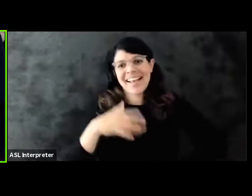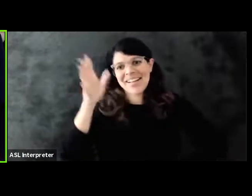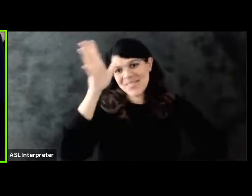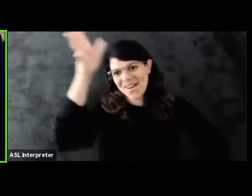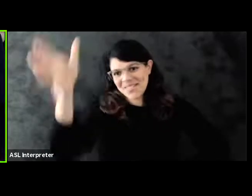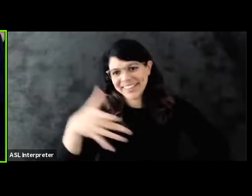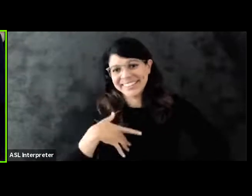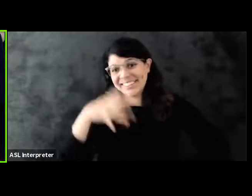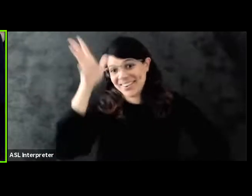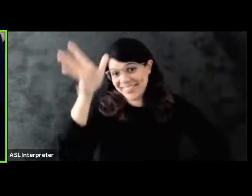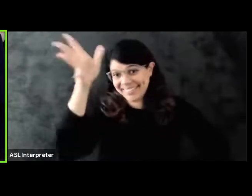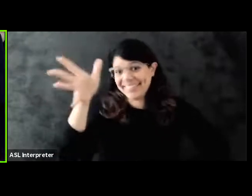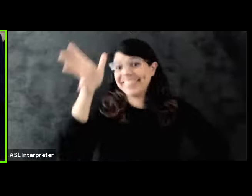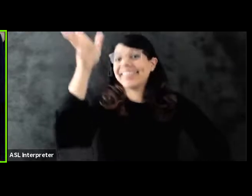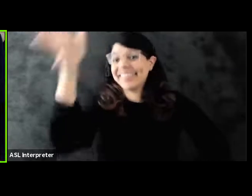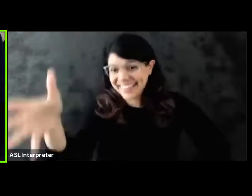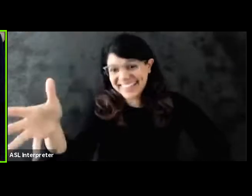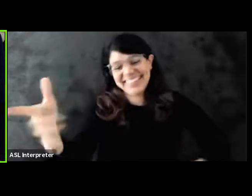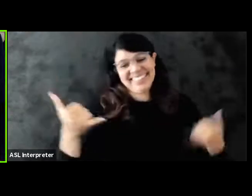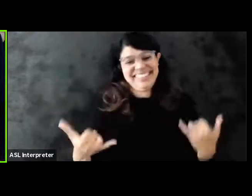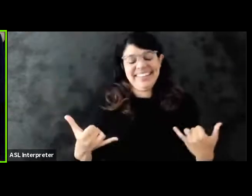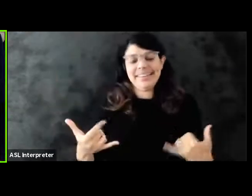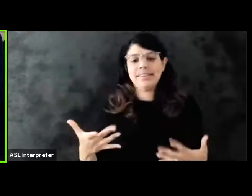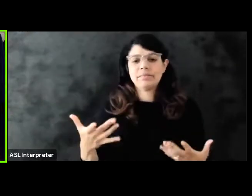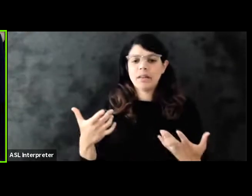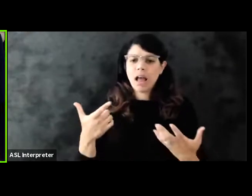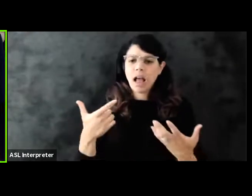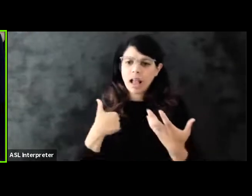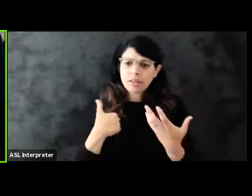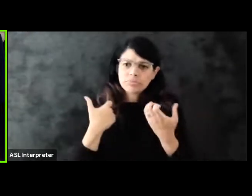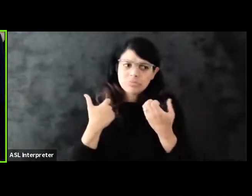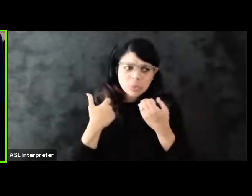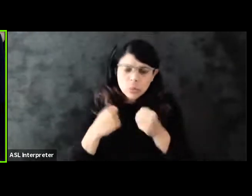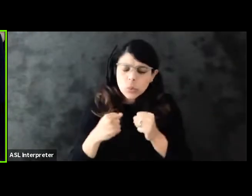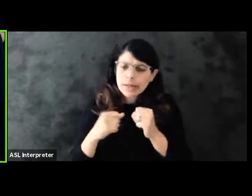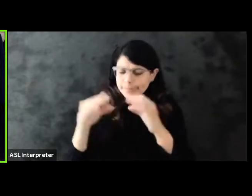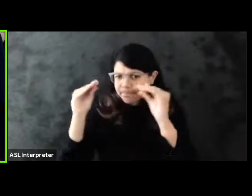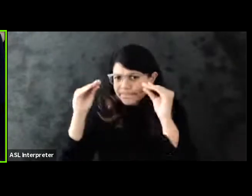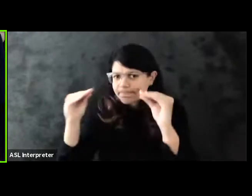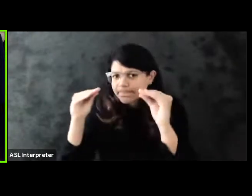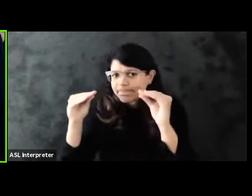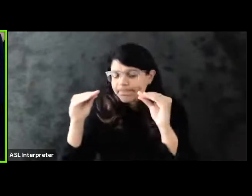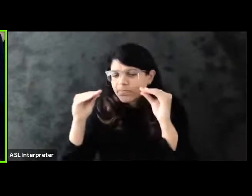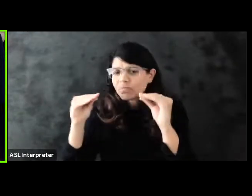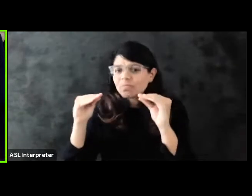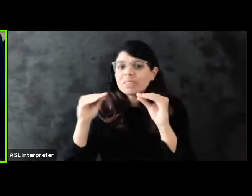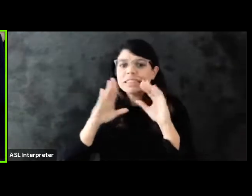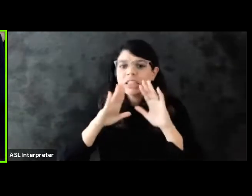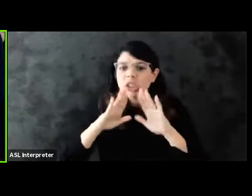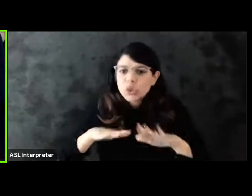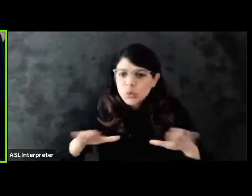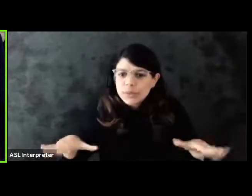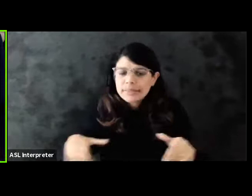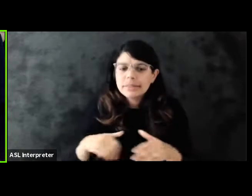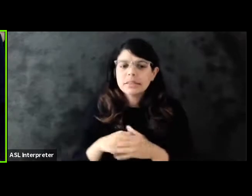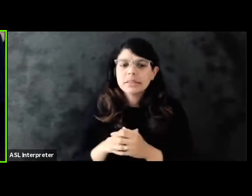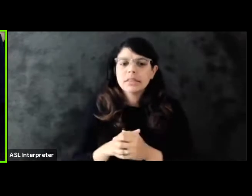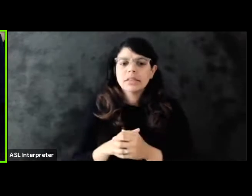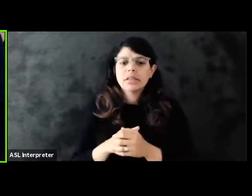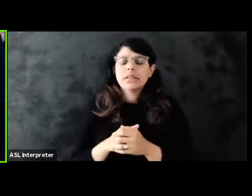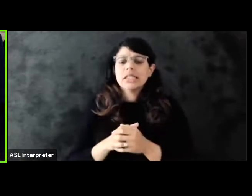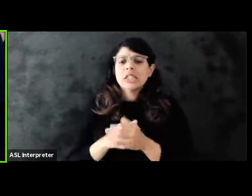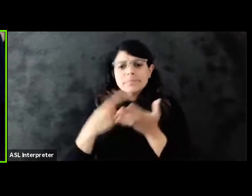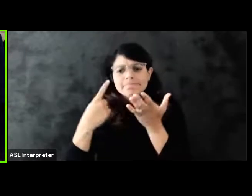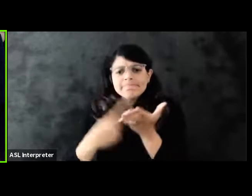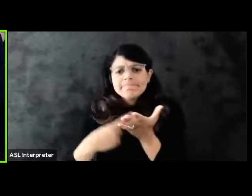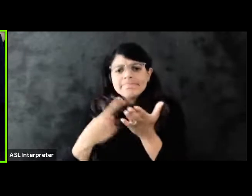way to teach the children that, you know what, they're talking about diversity. You can talk about diversity, but to do it